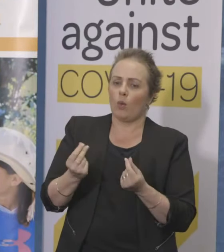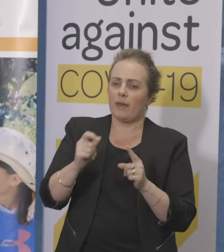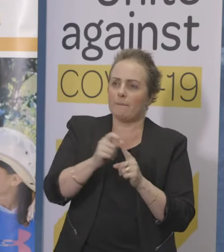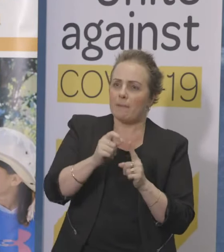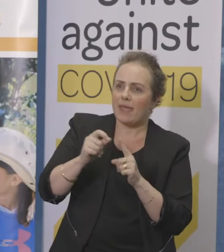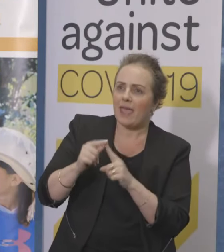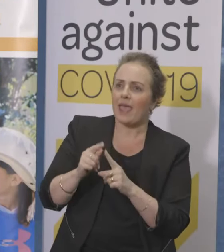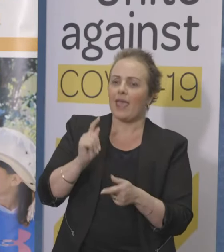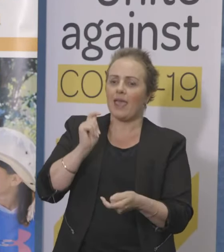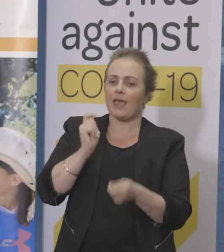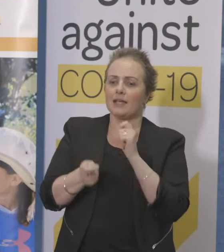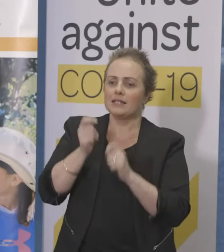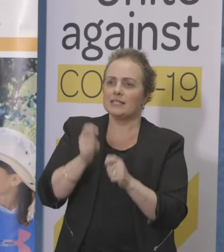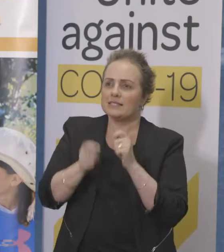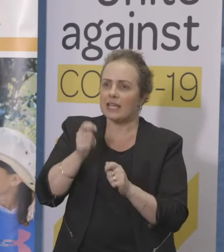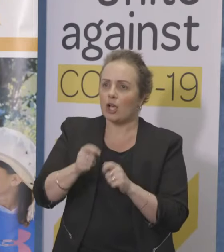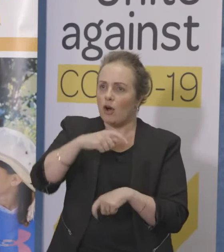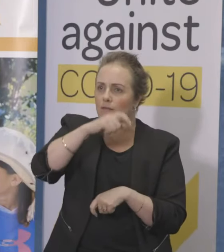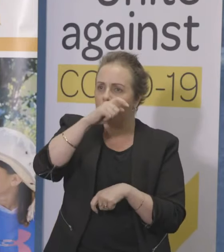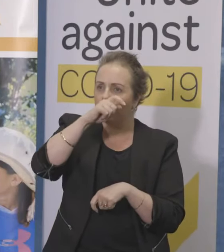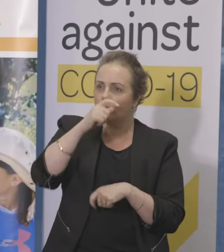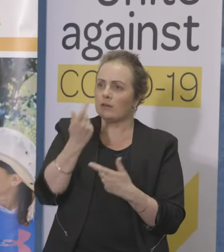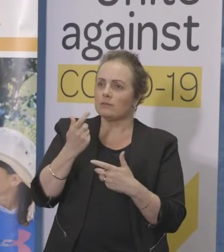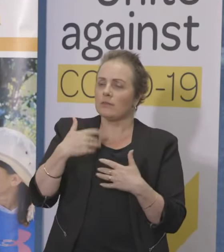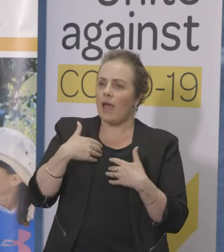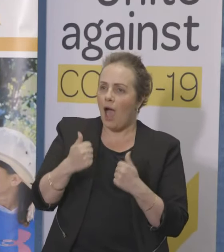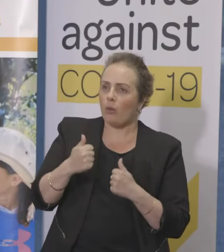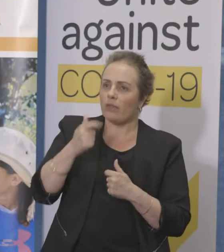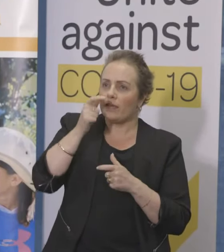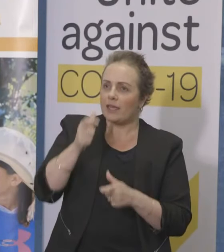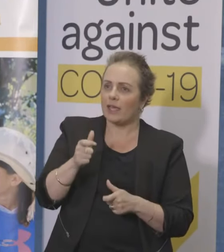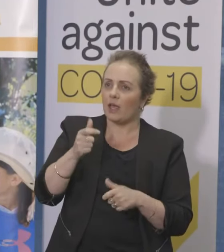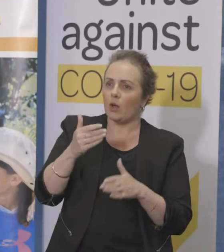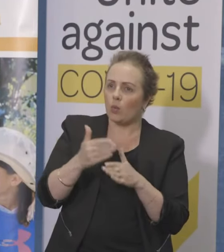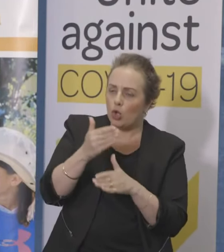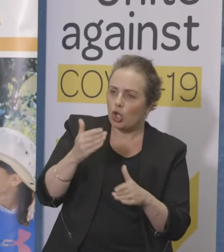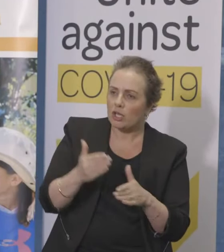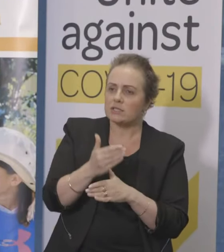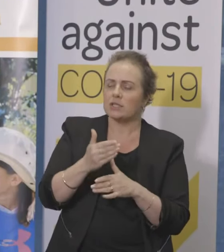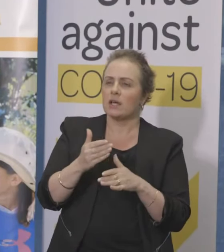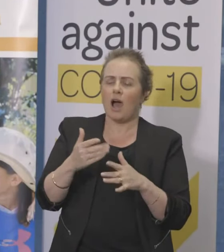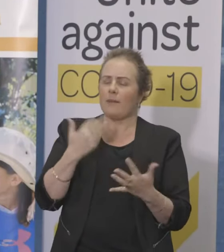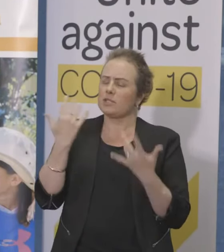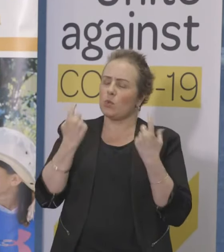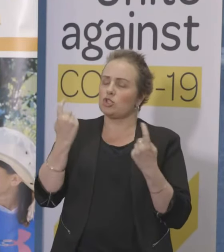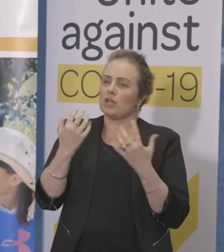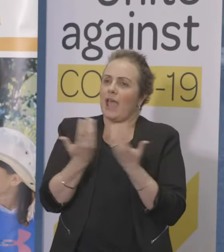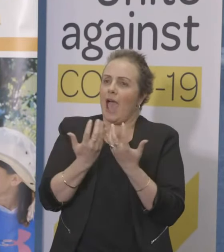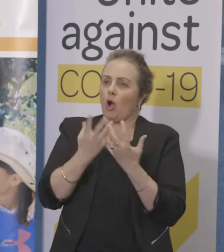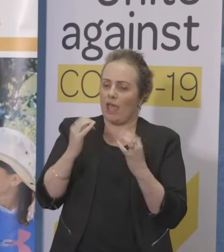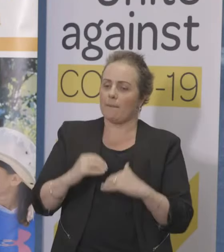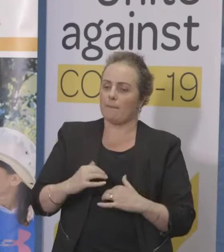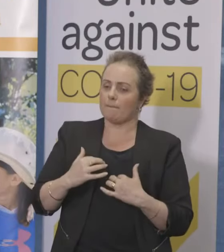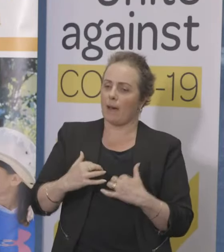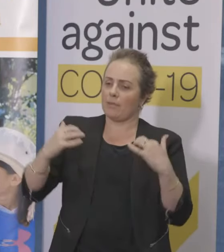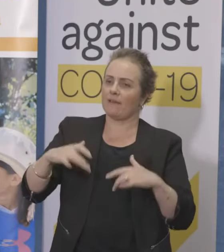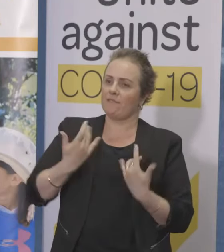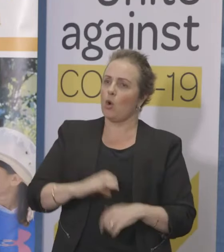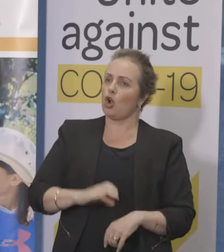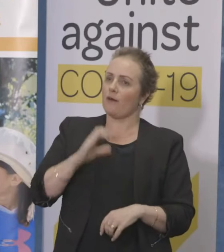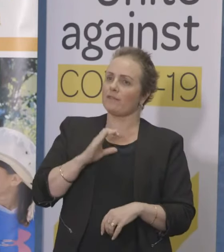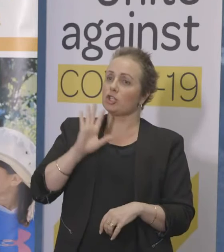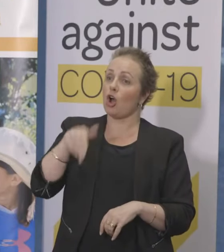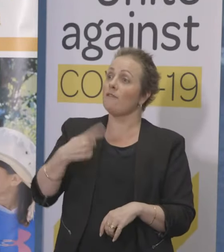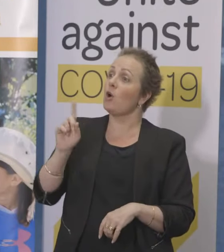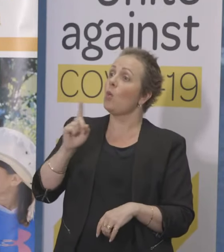happened with the testing of border workers, and now with this influenza vaccine. How can the public and frontline health workers have faith that what is being said